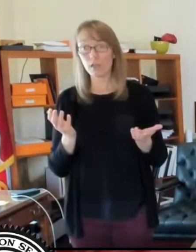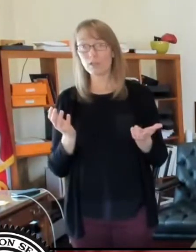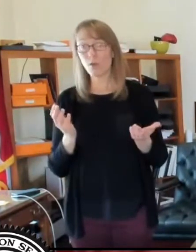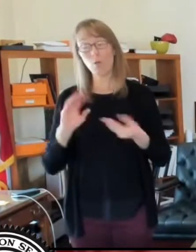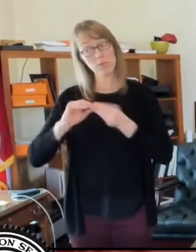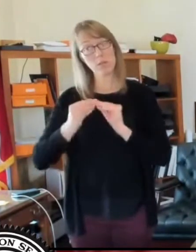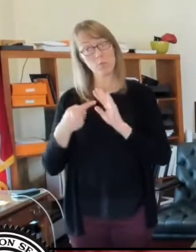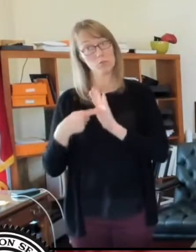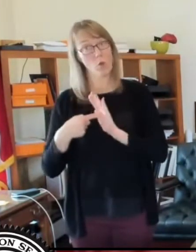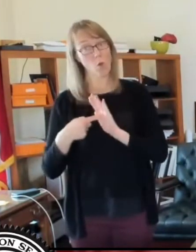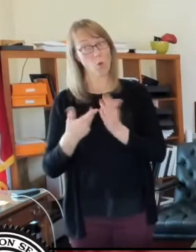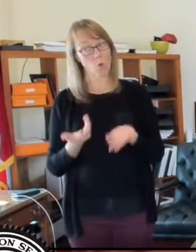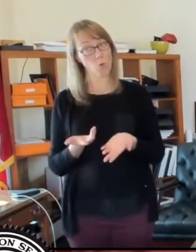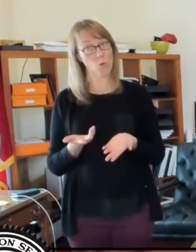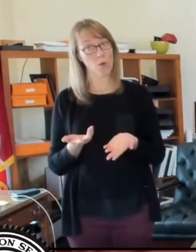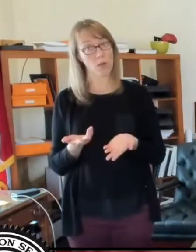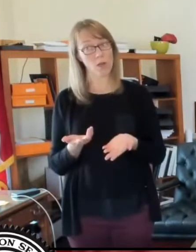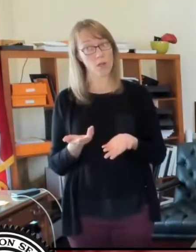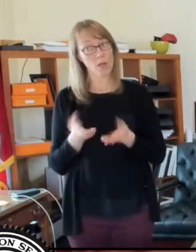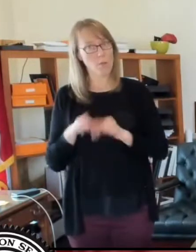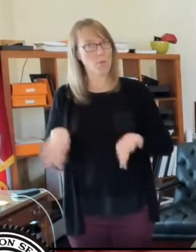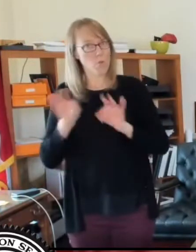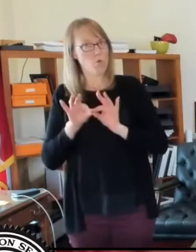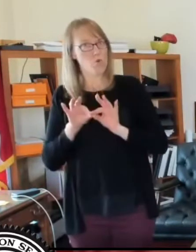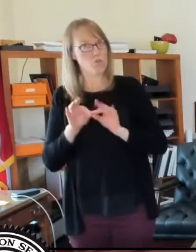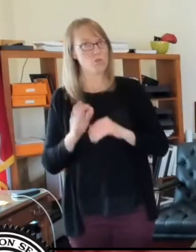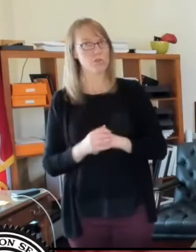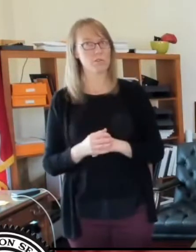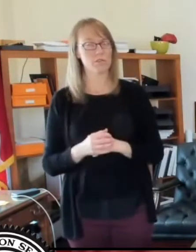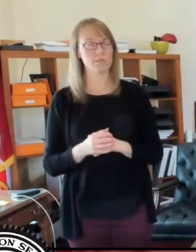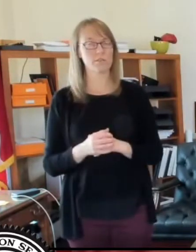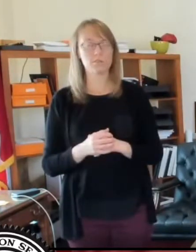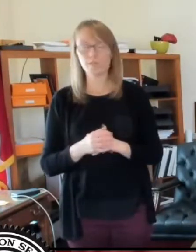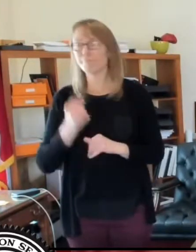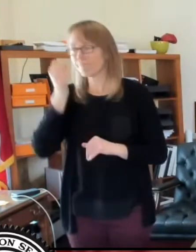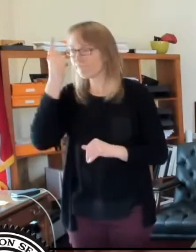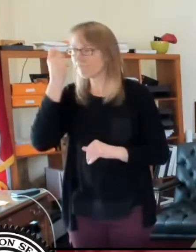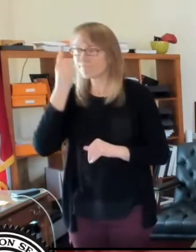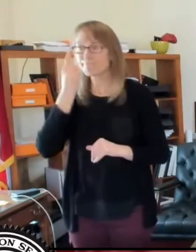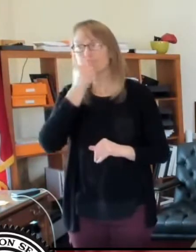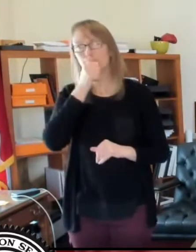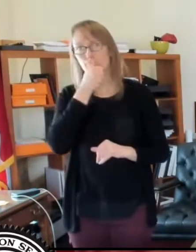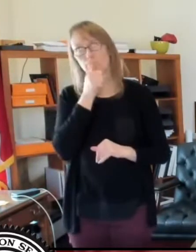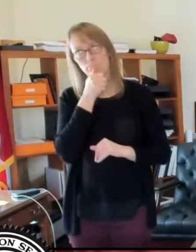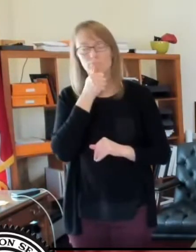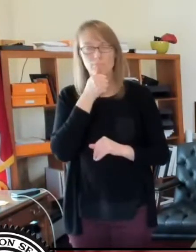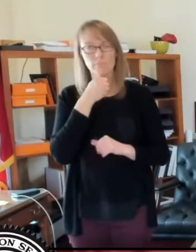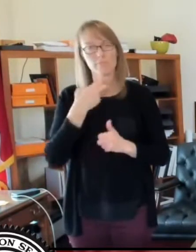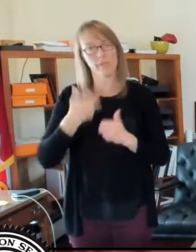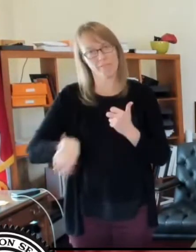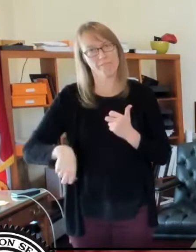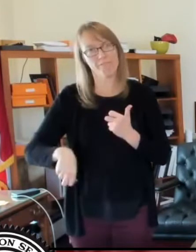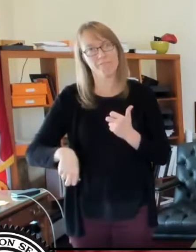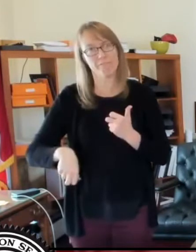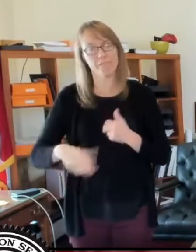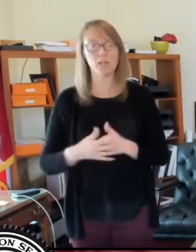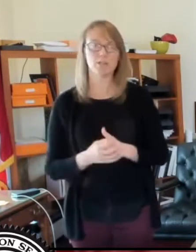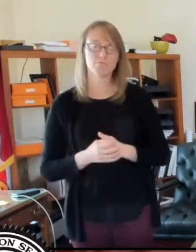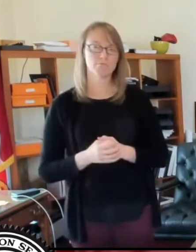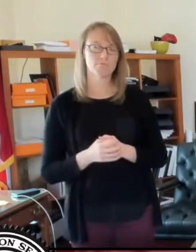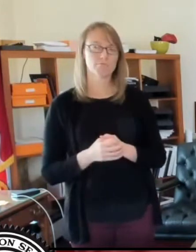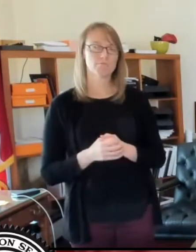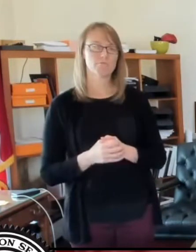important. And you know, I know it's hard to do it, especially when you have a lot of constituents who